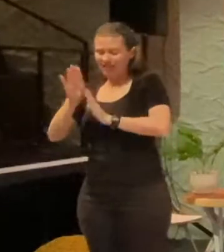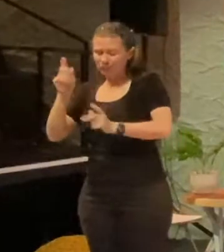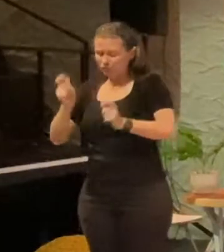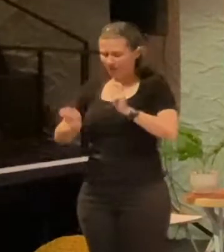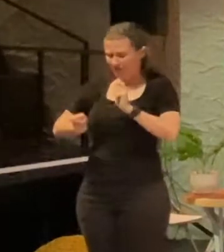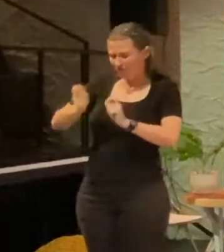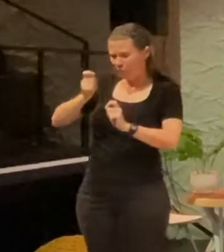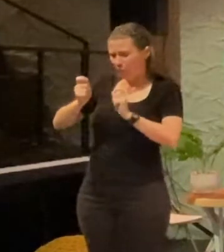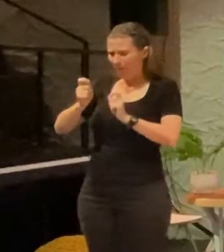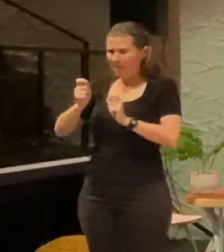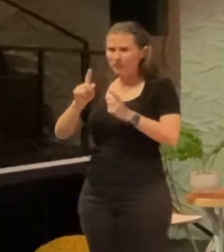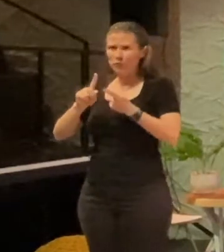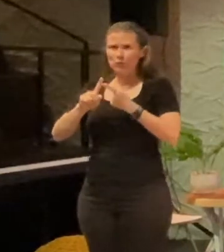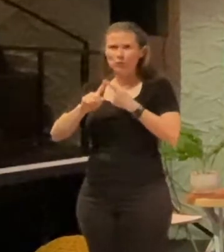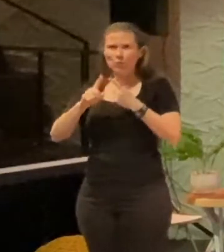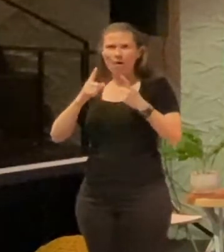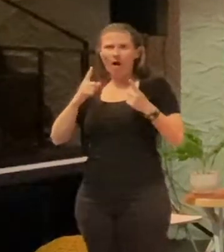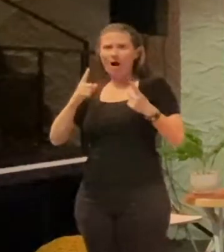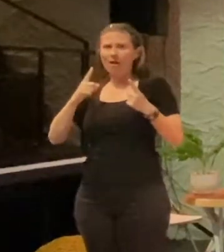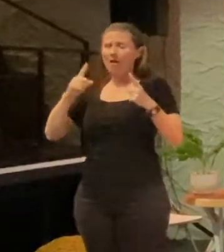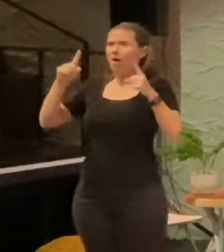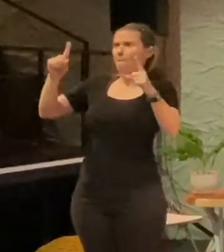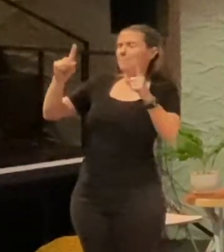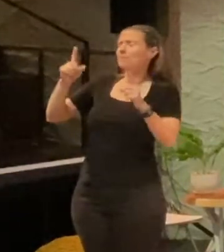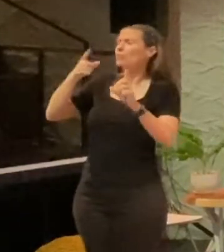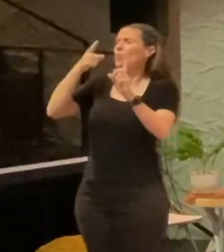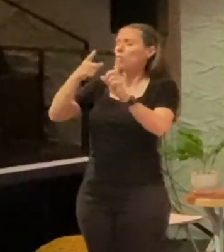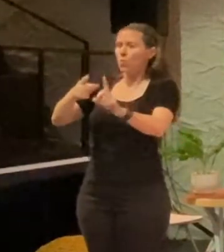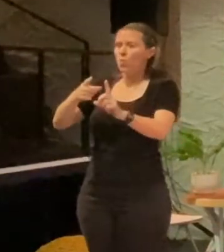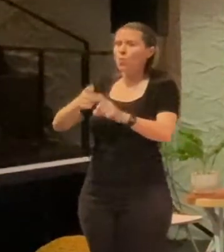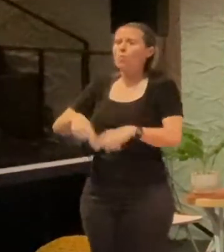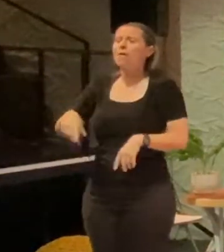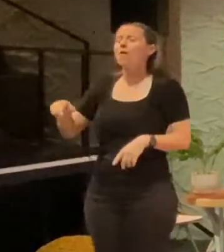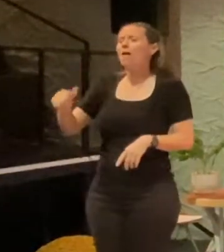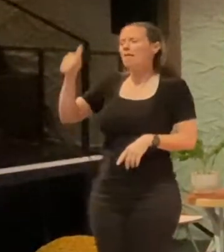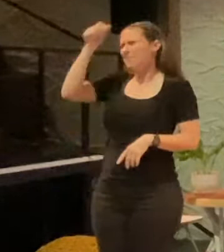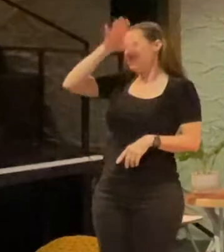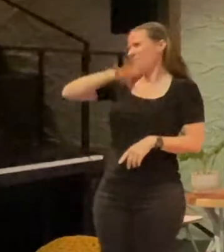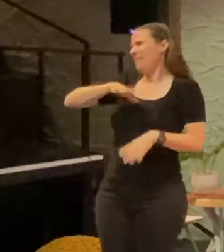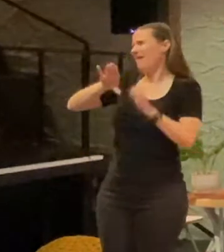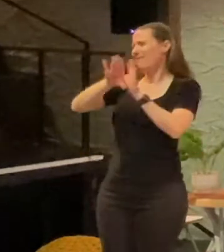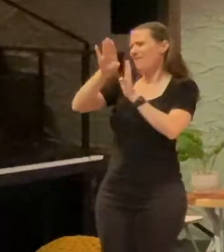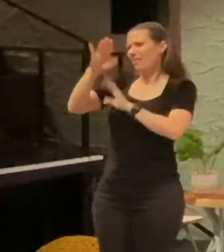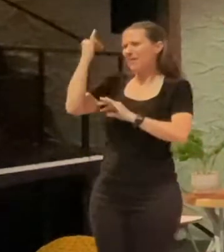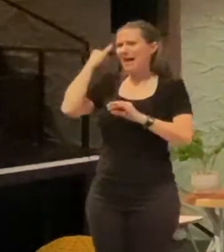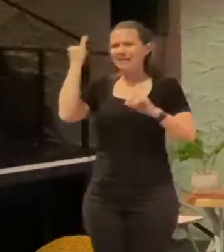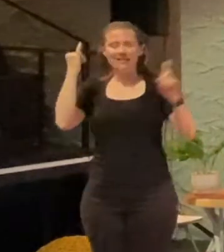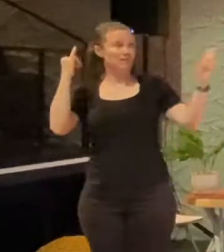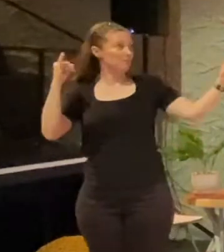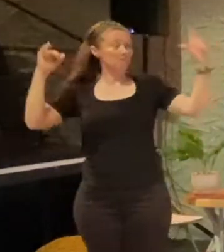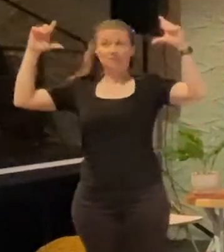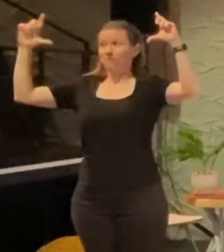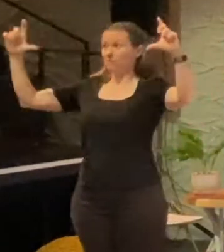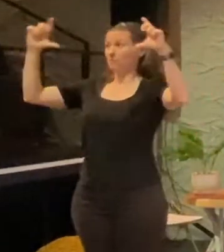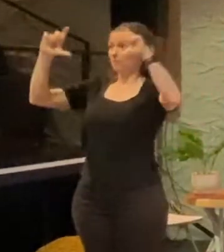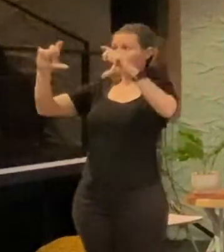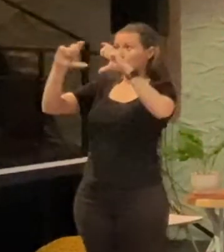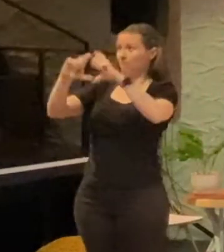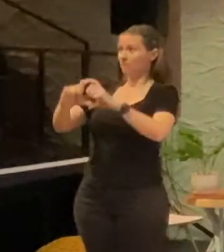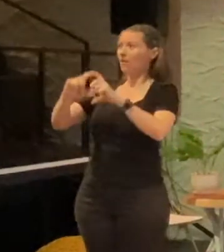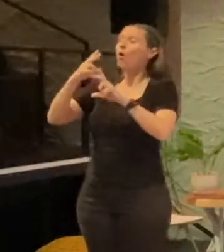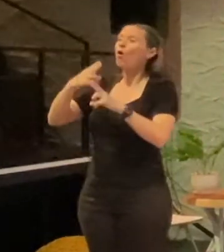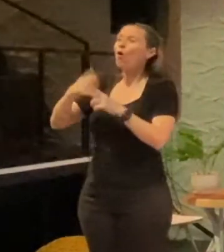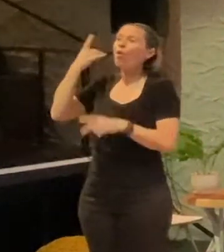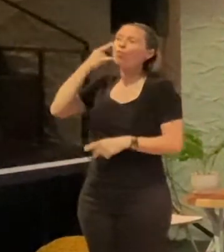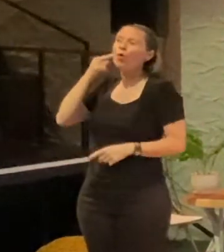to accomplish the goal. Simon Sinek developed this idea in what's called the golden circle. Some of you guys may have heard this,